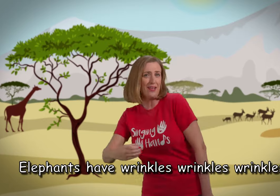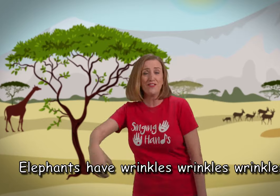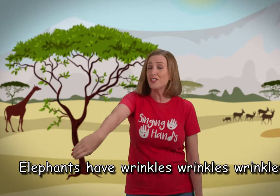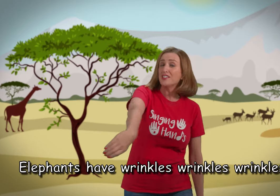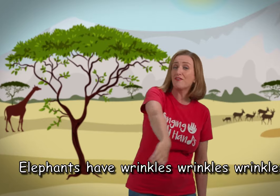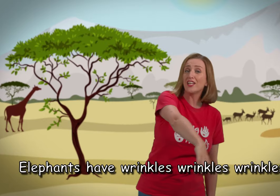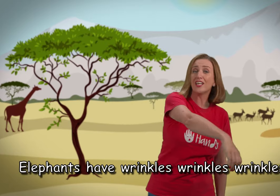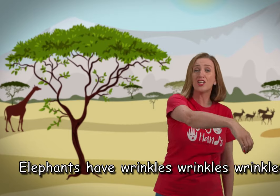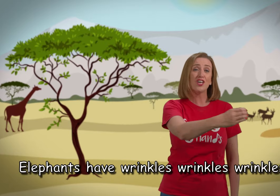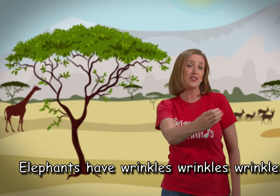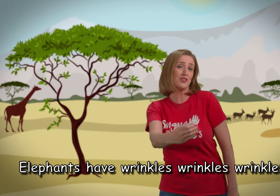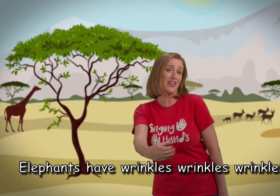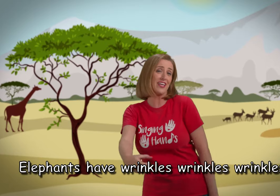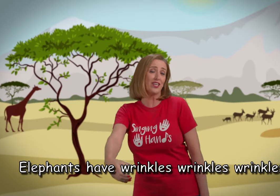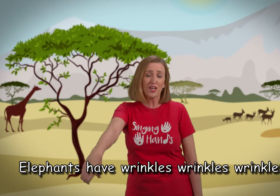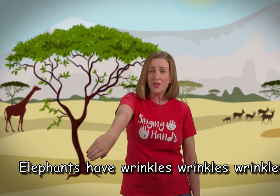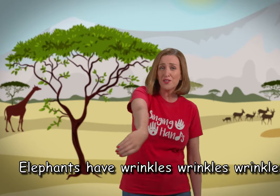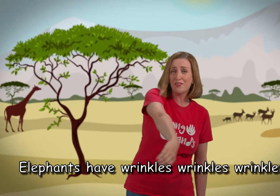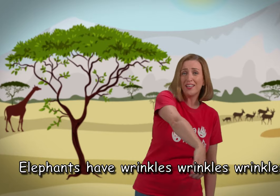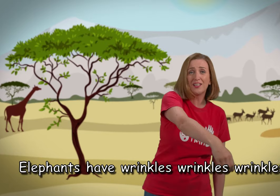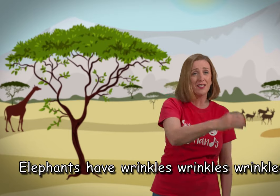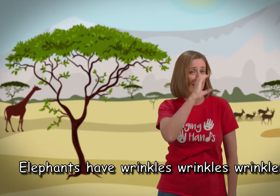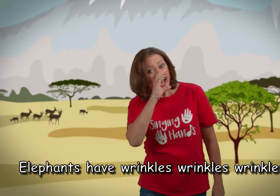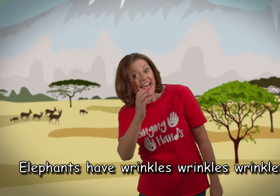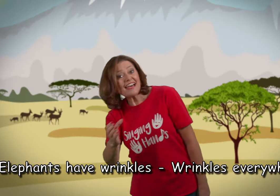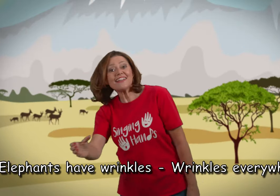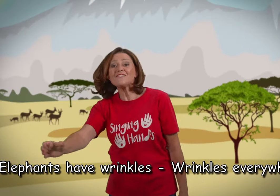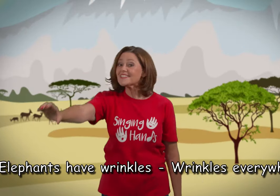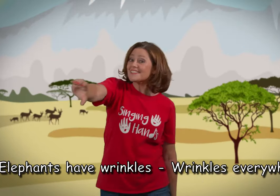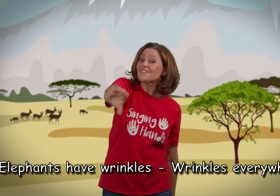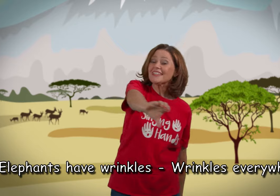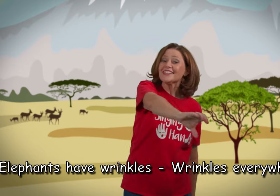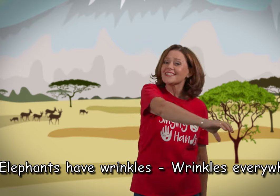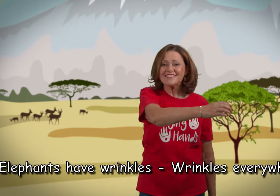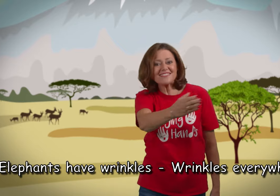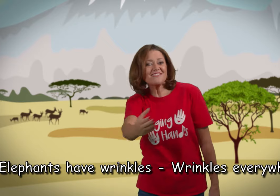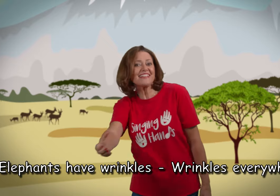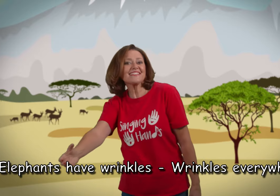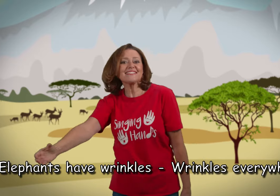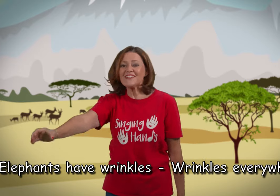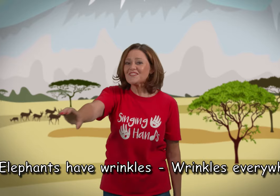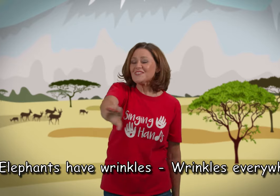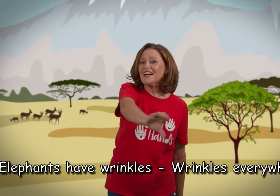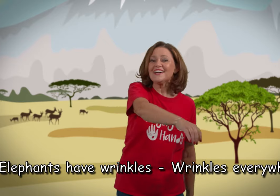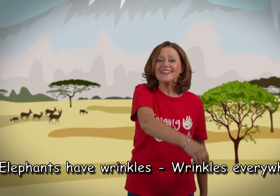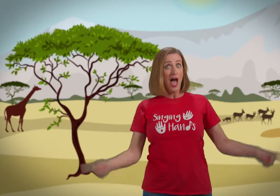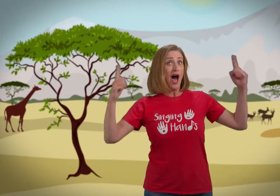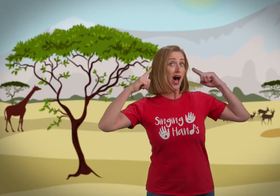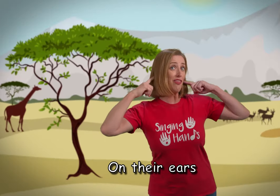Elephants have wrinkles, wrinkles, wrinkles Elephants have wrinkles, wrinkles everywhere On